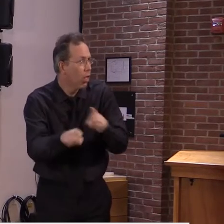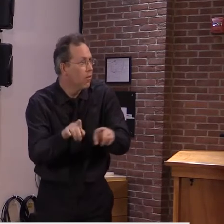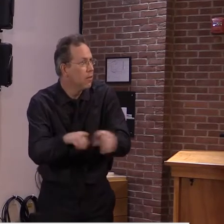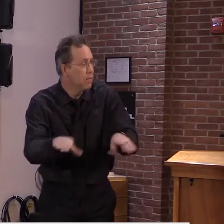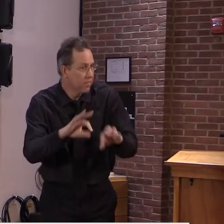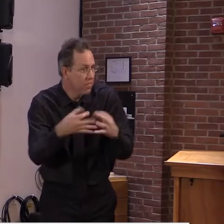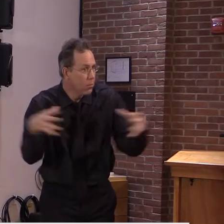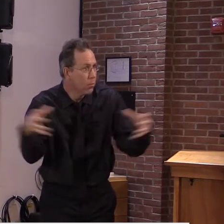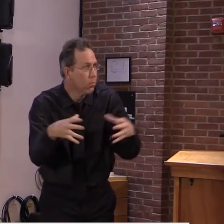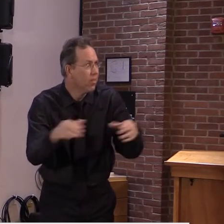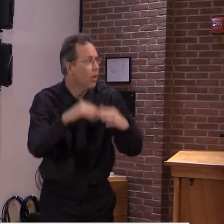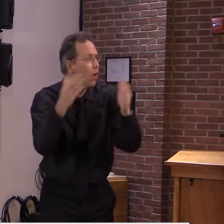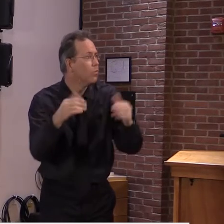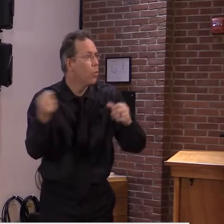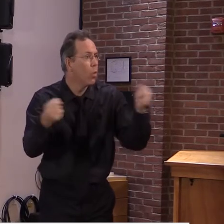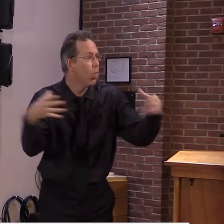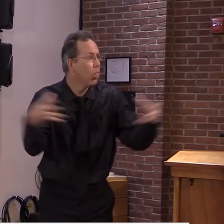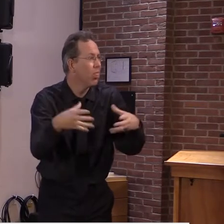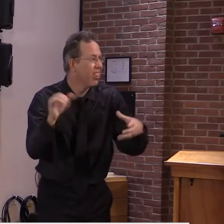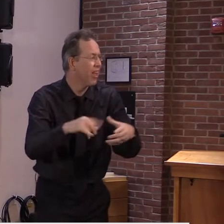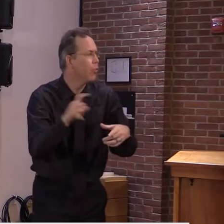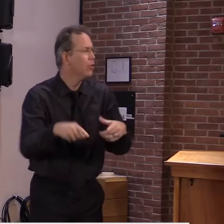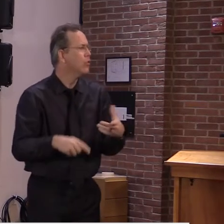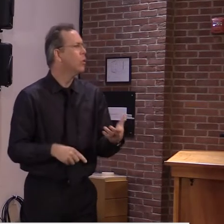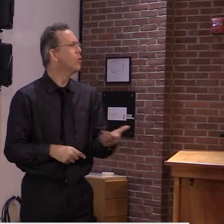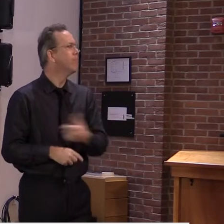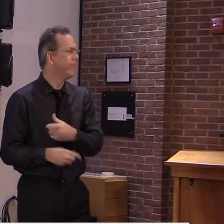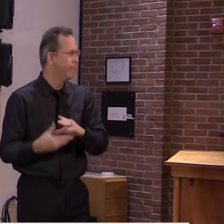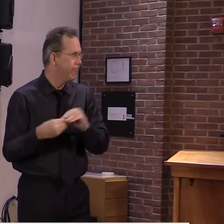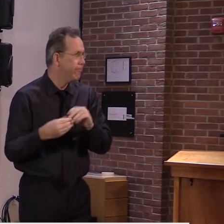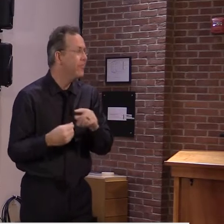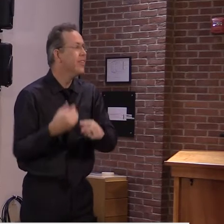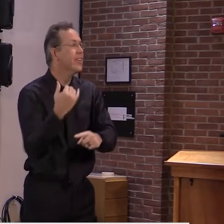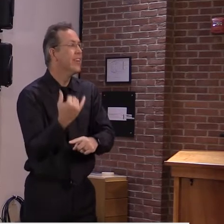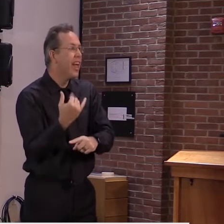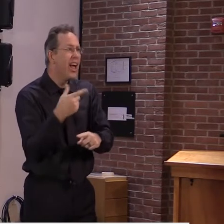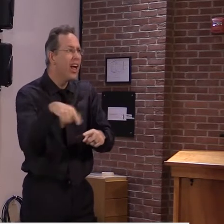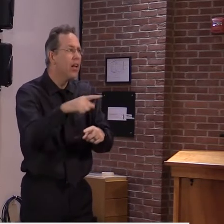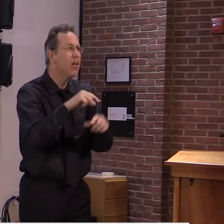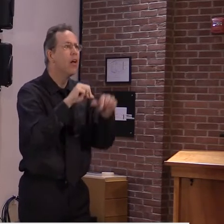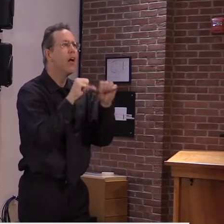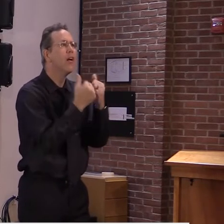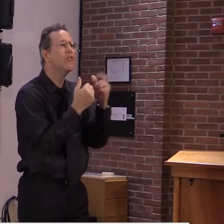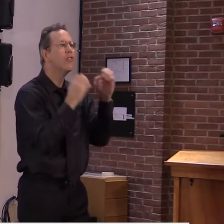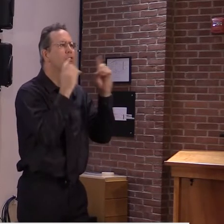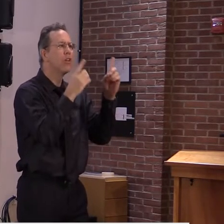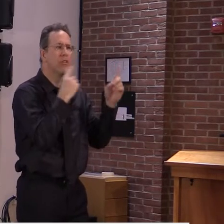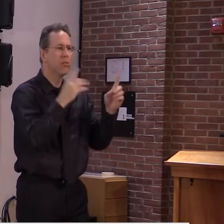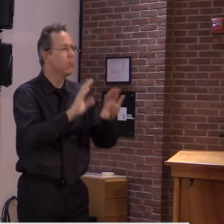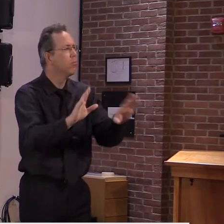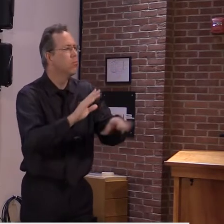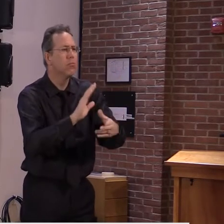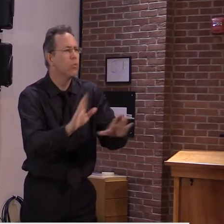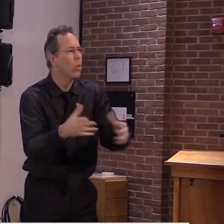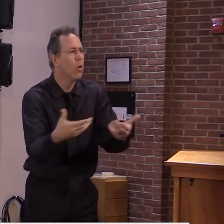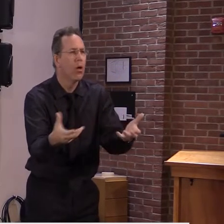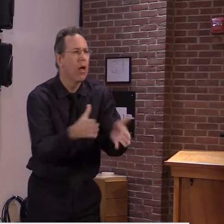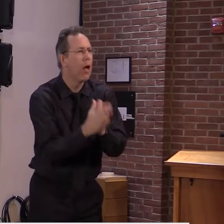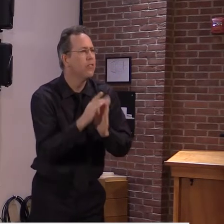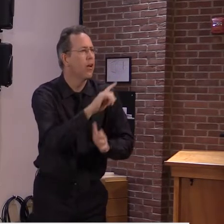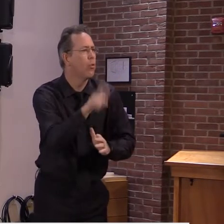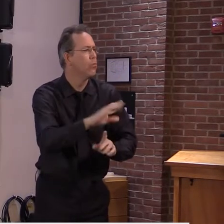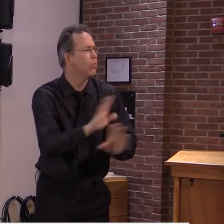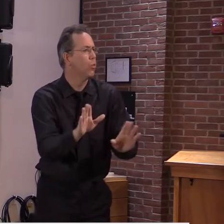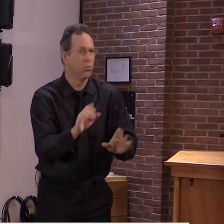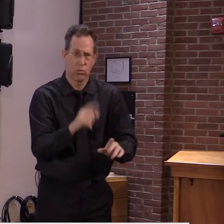our communities and listening to our school districts. This was a very challenging piece of guidance for them to implement, arguably probably the